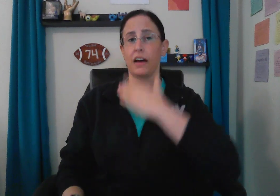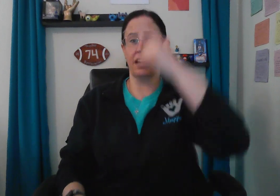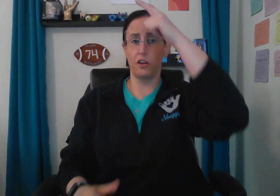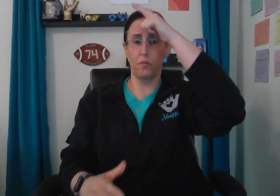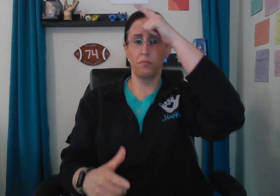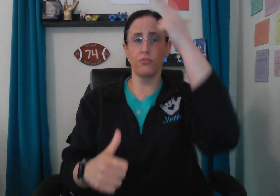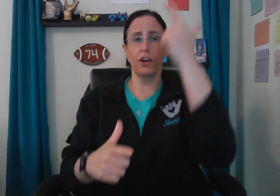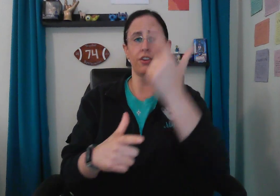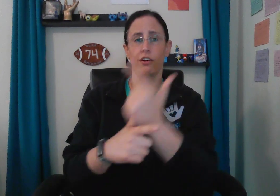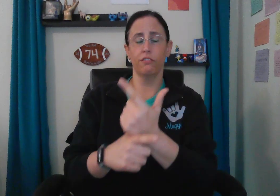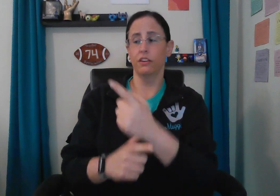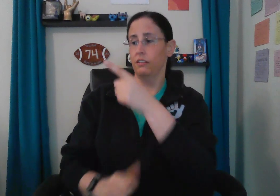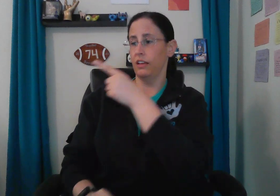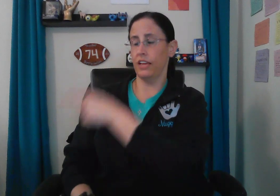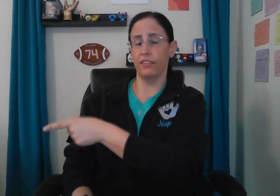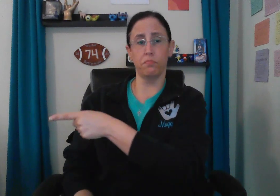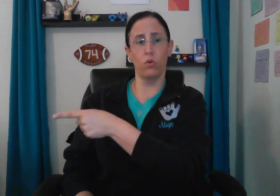my brother and then point.